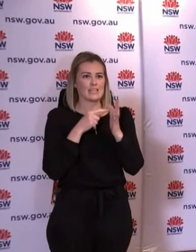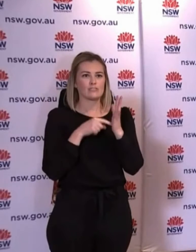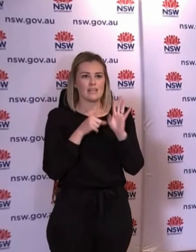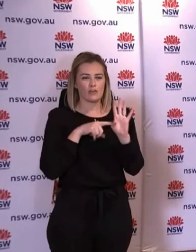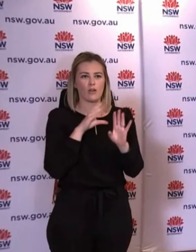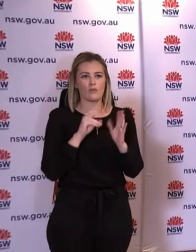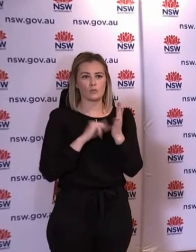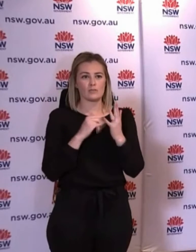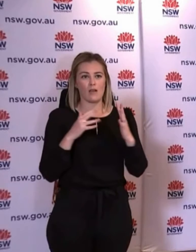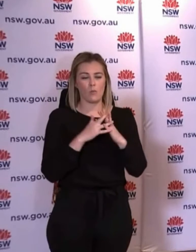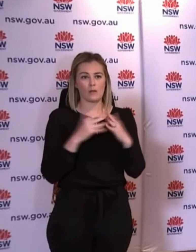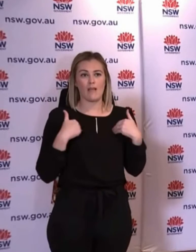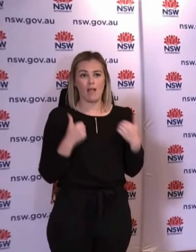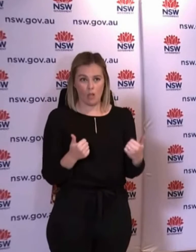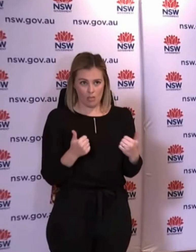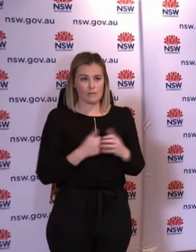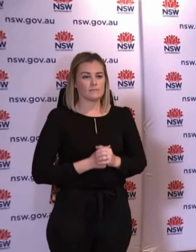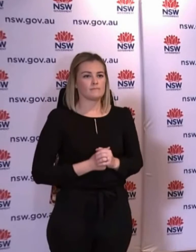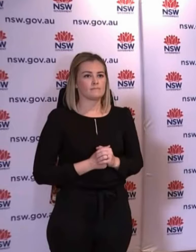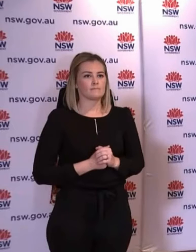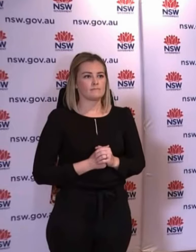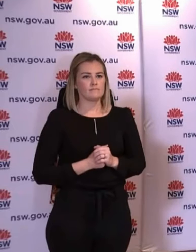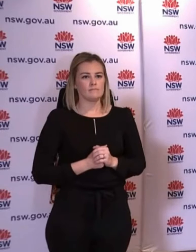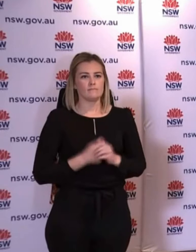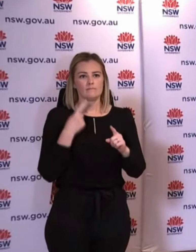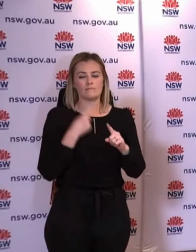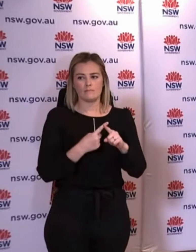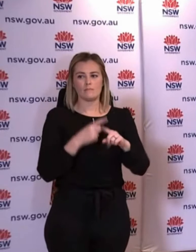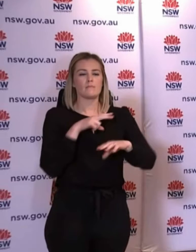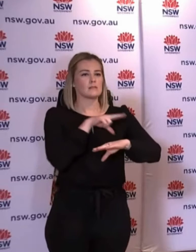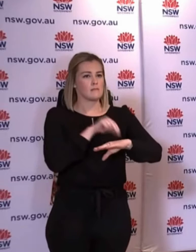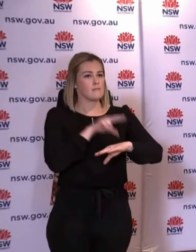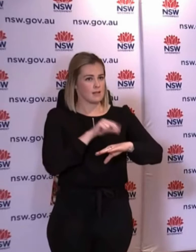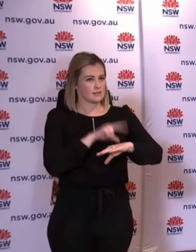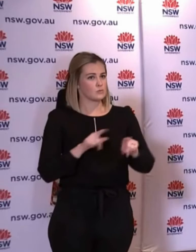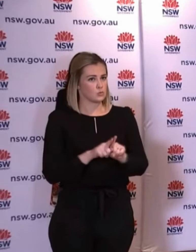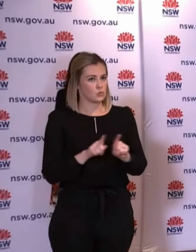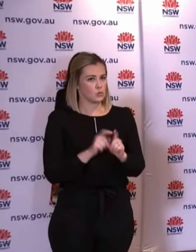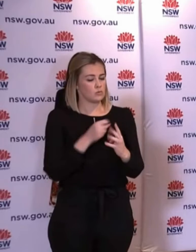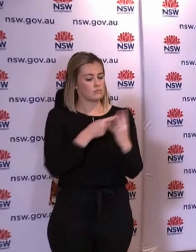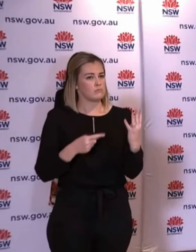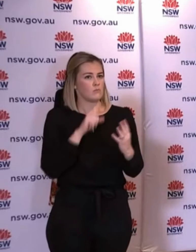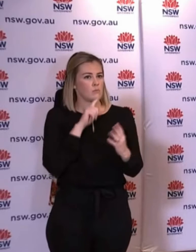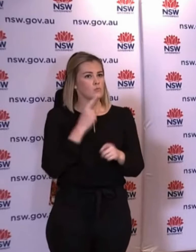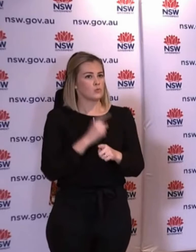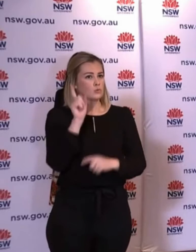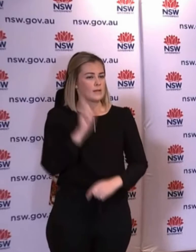Susan Pearce, and also Deputy Commissioner Worboy from the New South Wales Police.